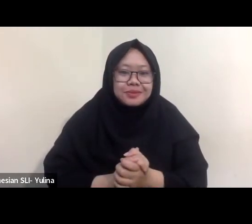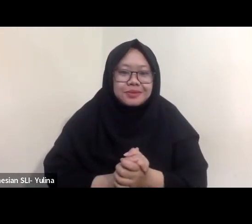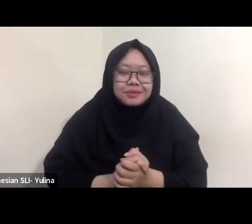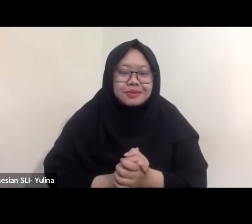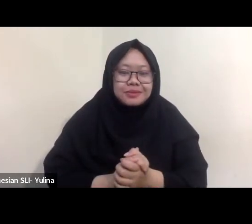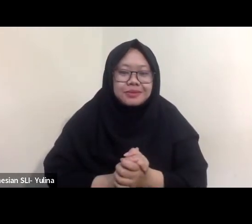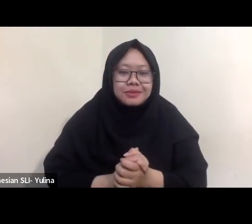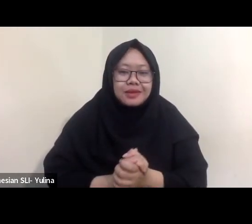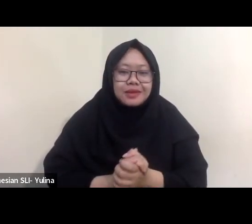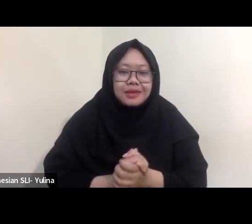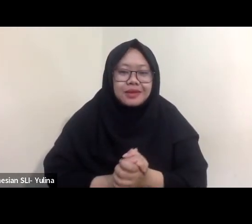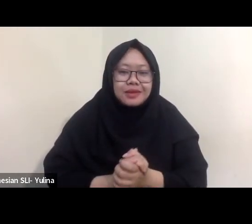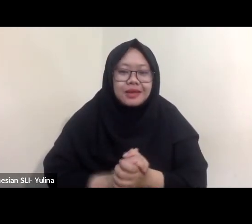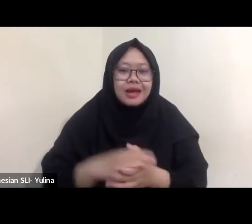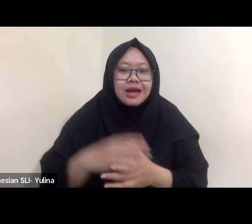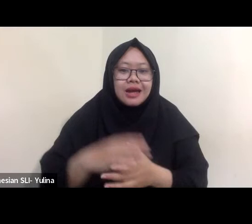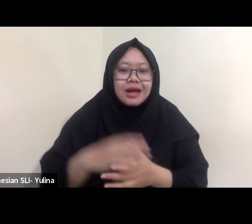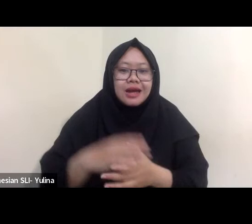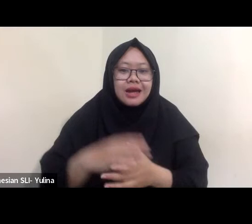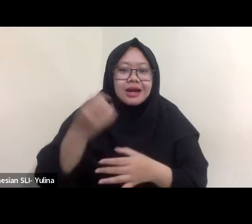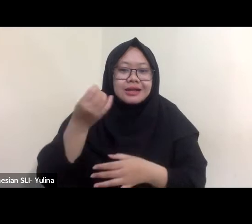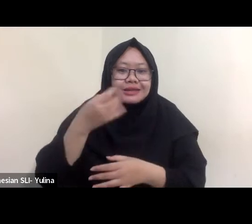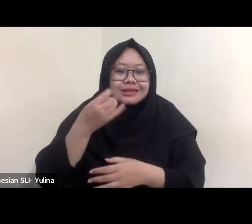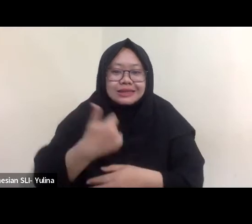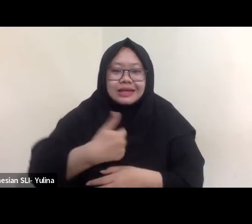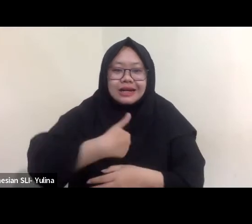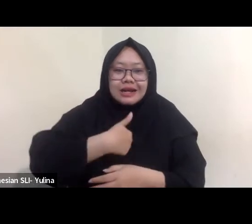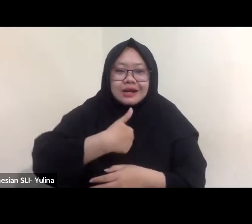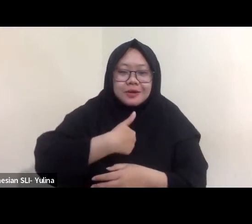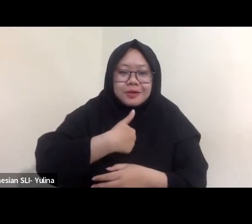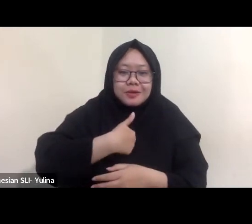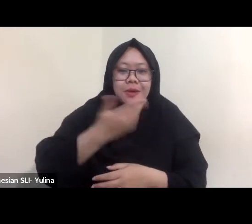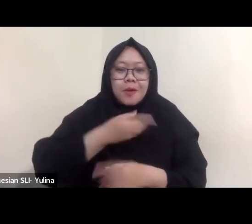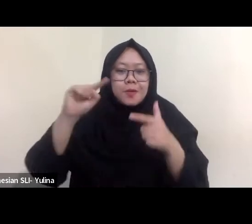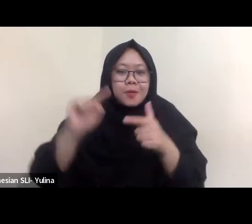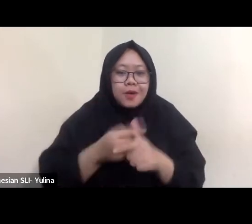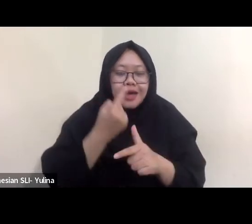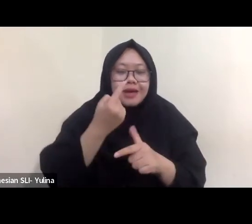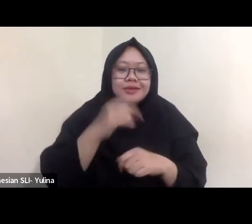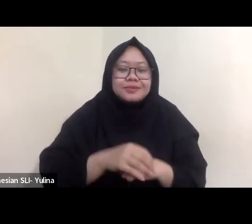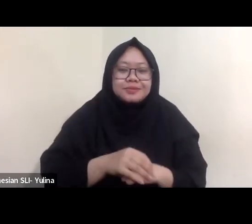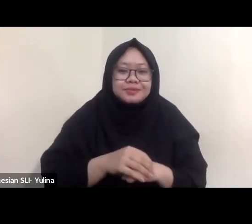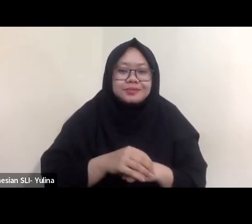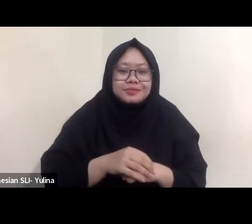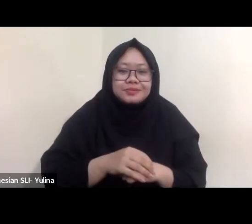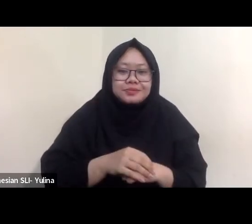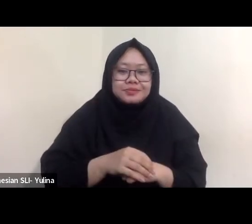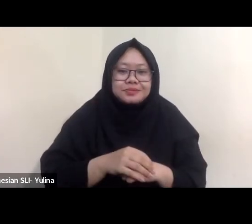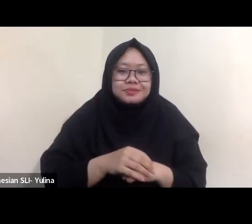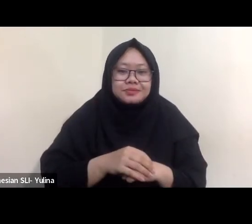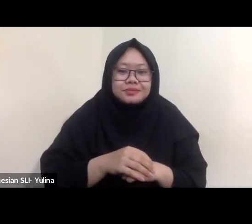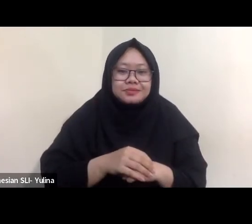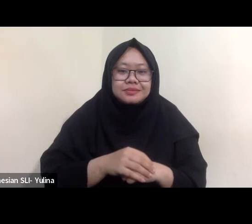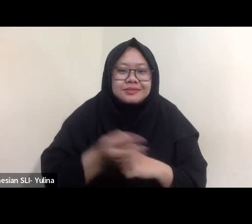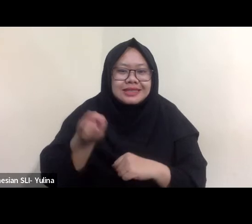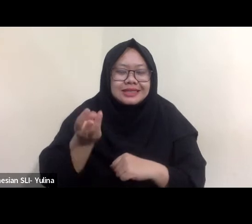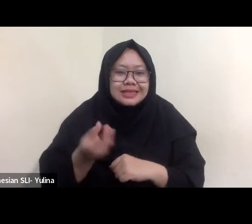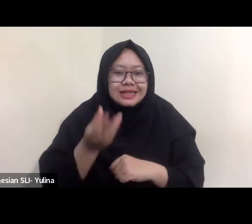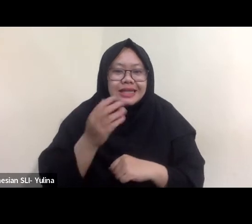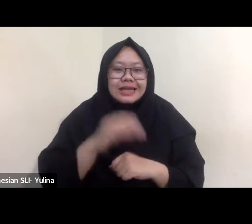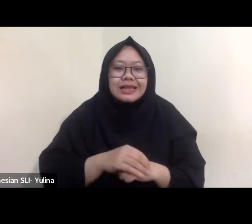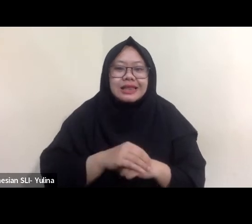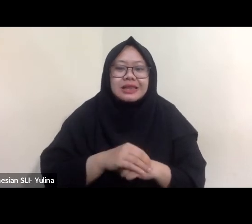start with a little bit introduction, Dr. Iwan,